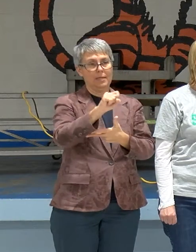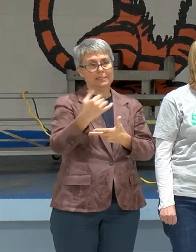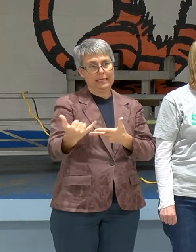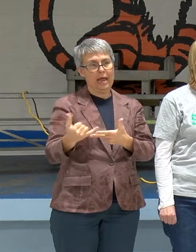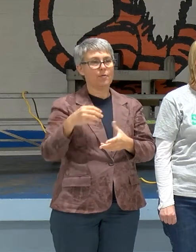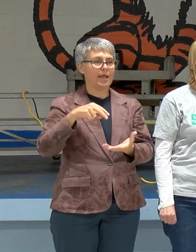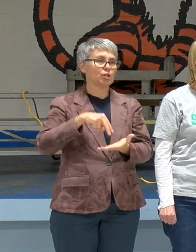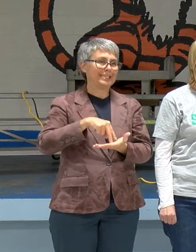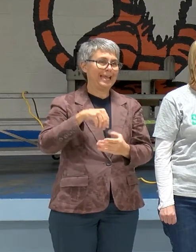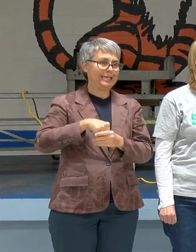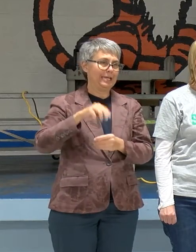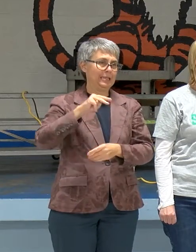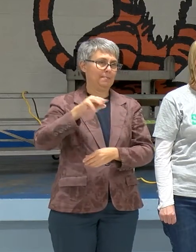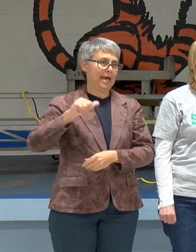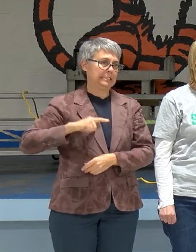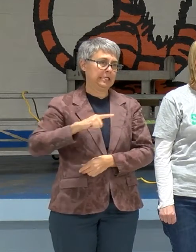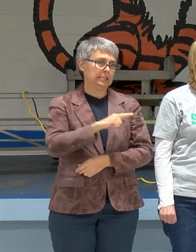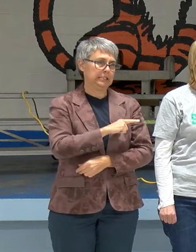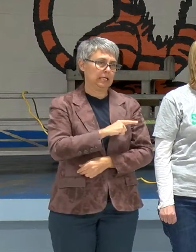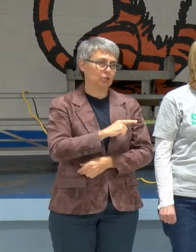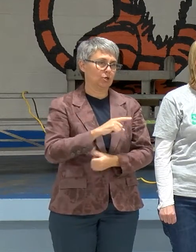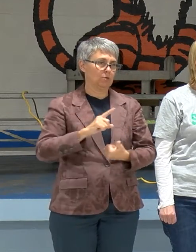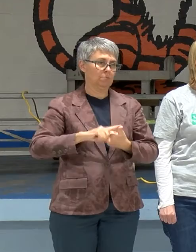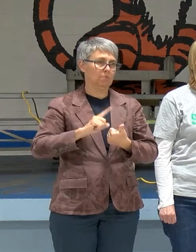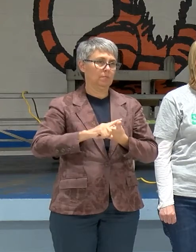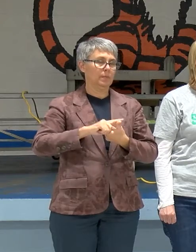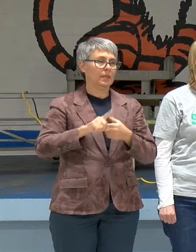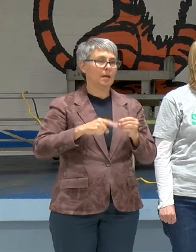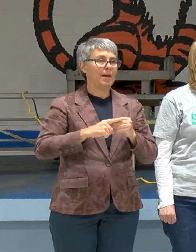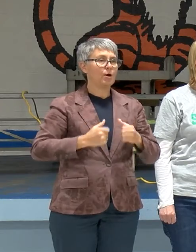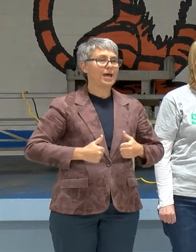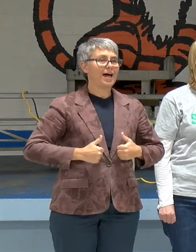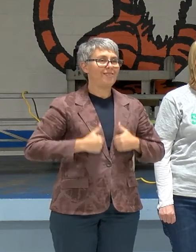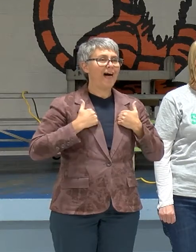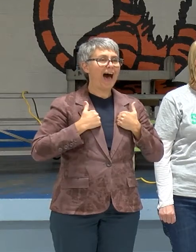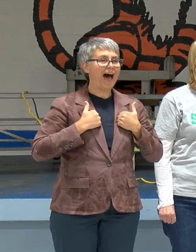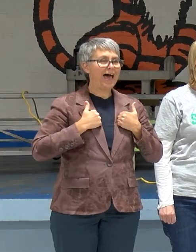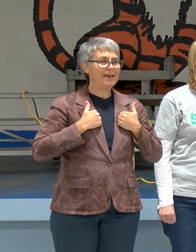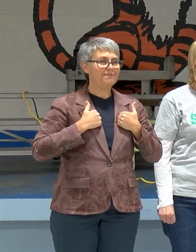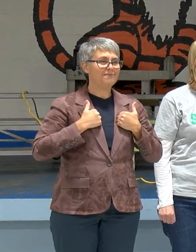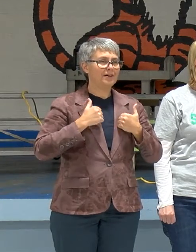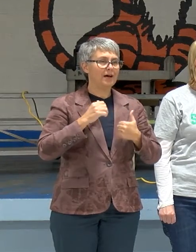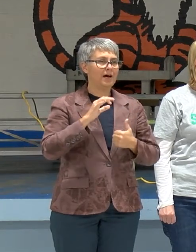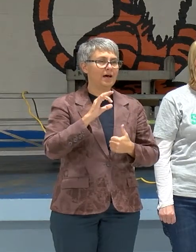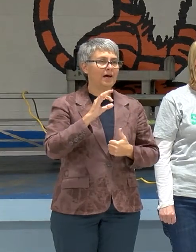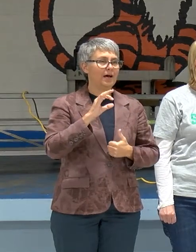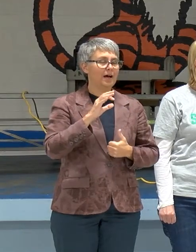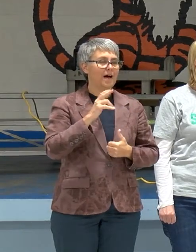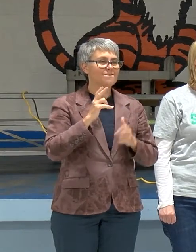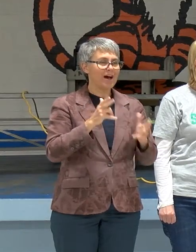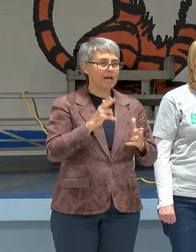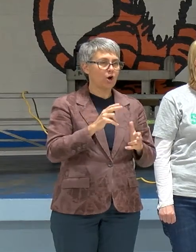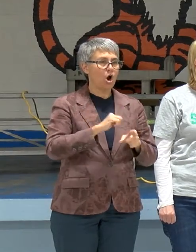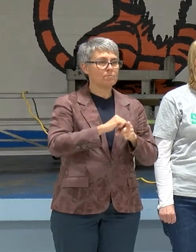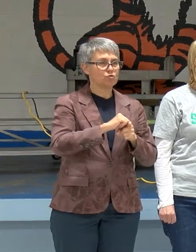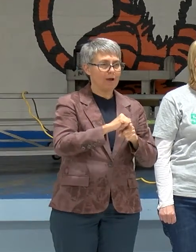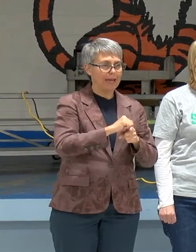standing there right now in Massachusetts. One of them is about live firearm training. We do a lot of legislative work. We